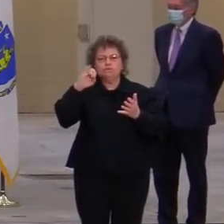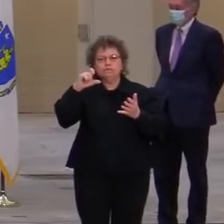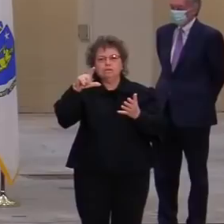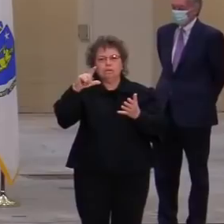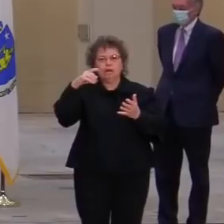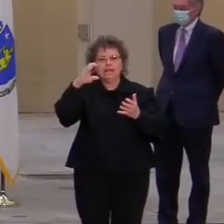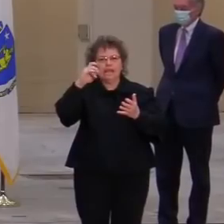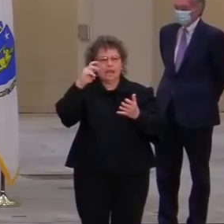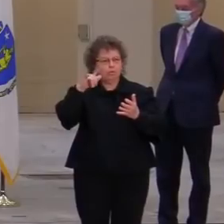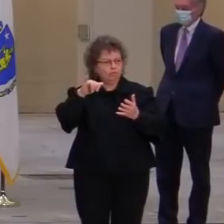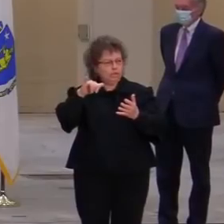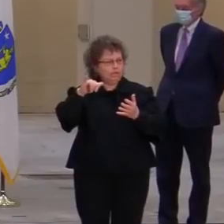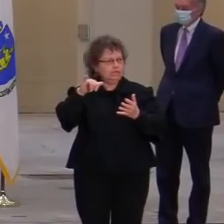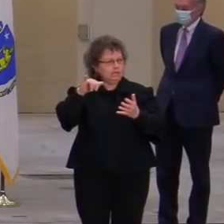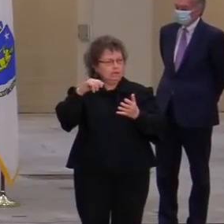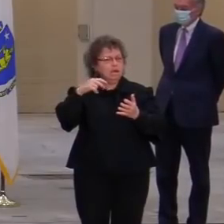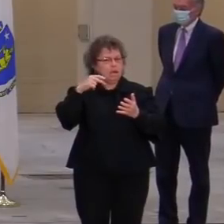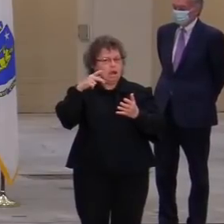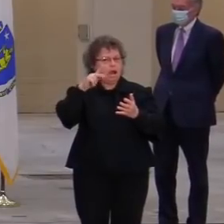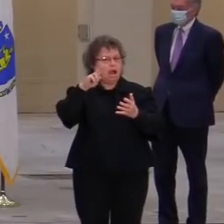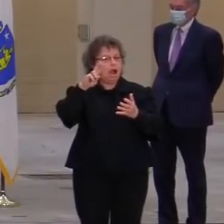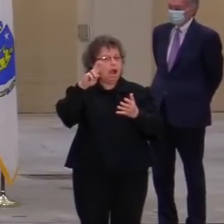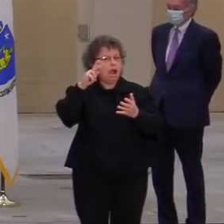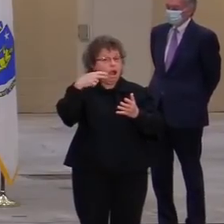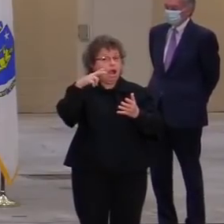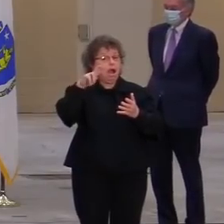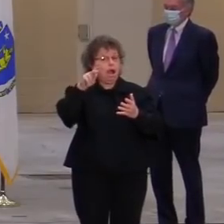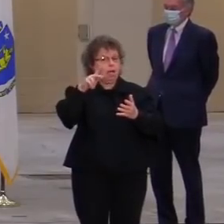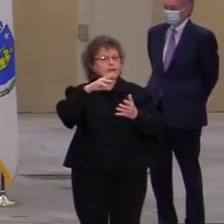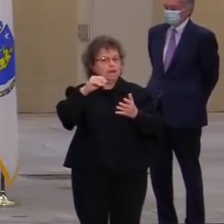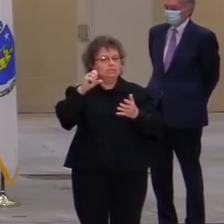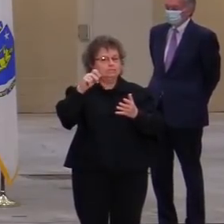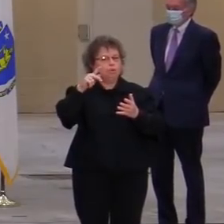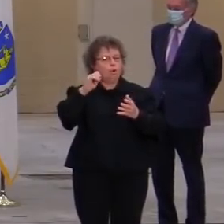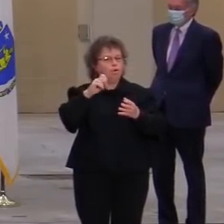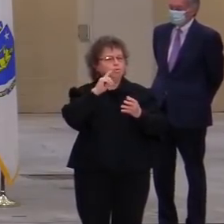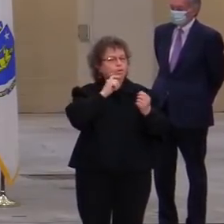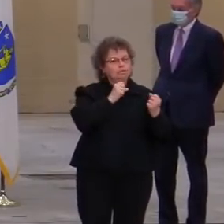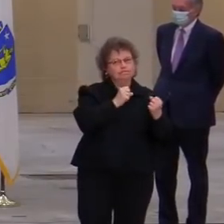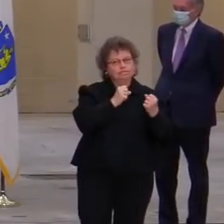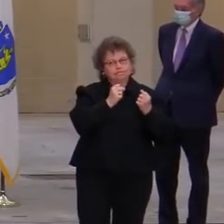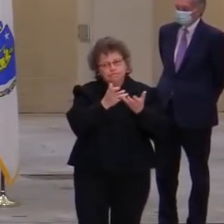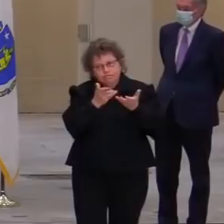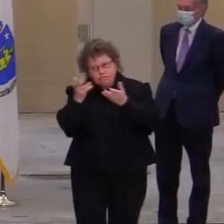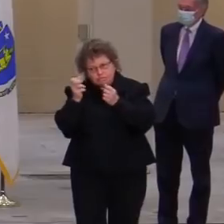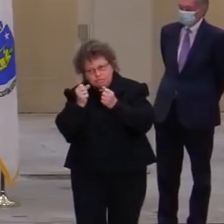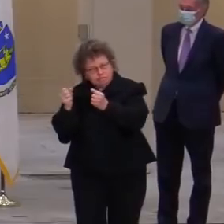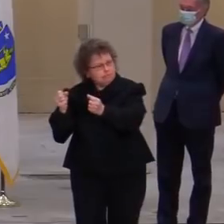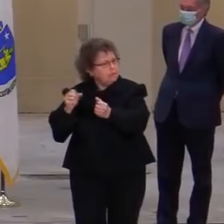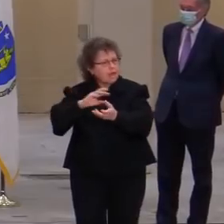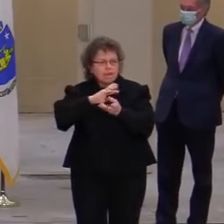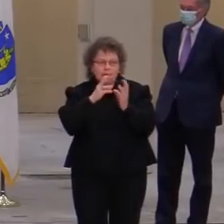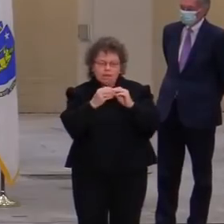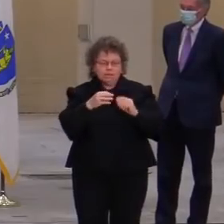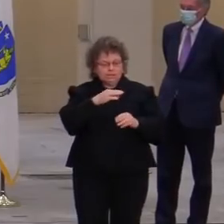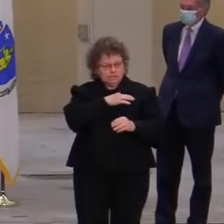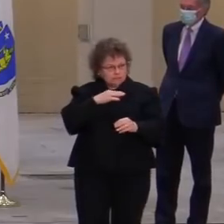will start, we're planning for it now, and it should start next week. And it's the whole kit and caboodle. It is the